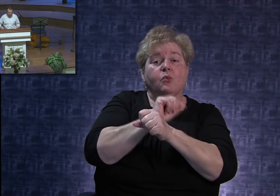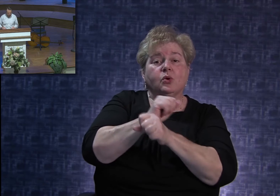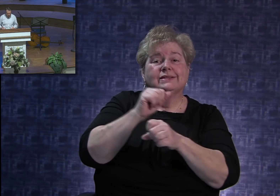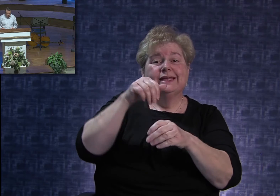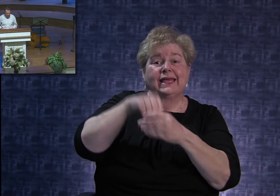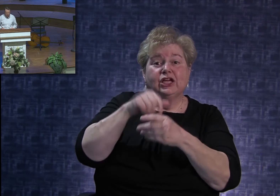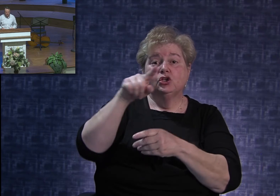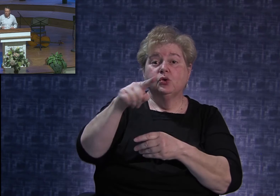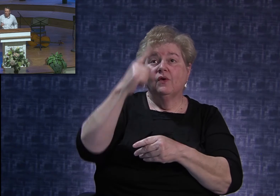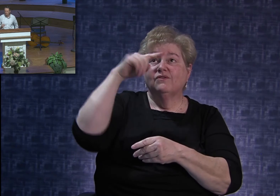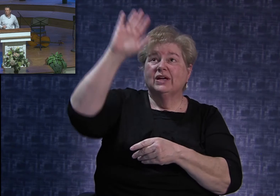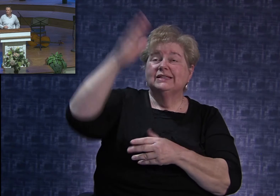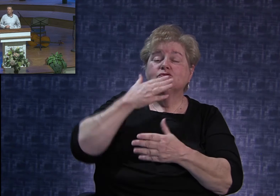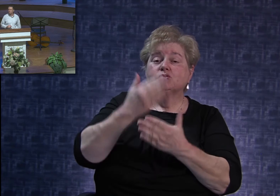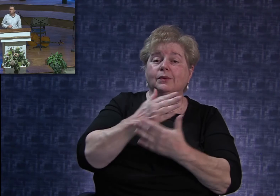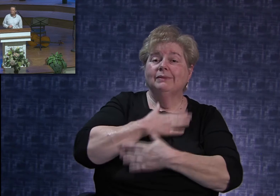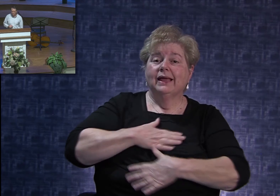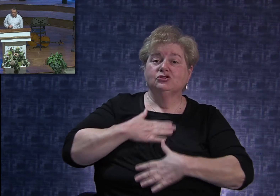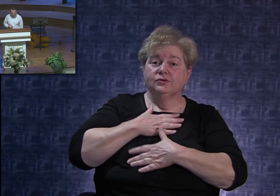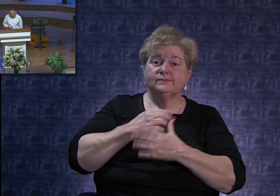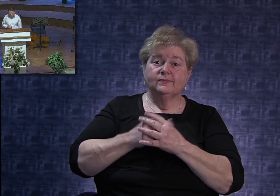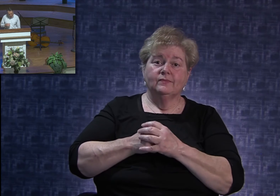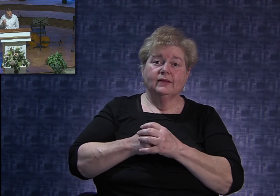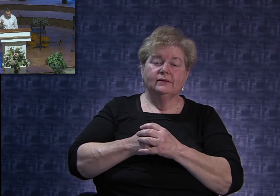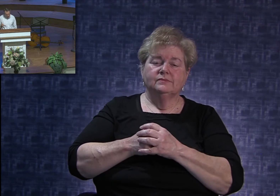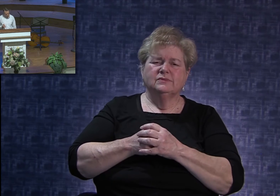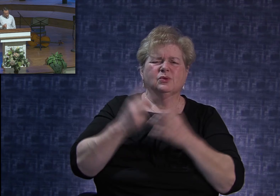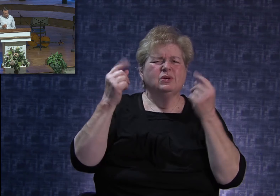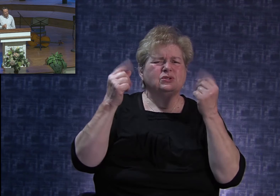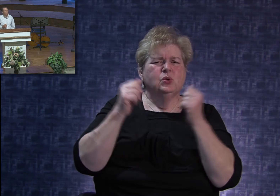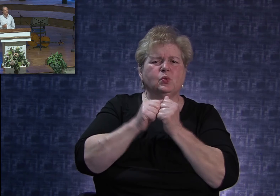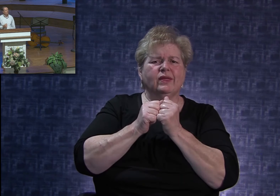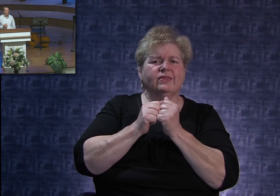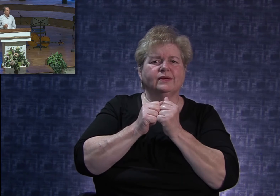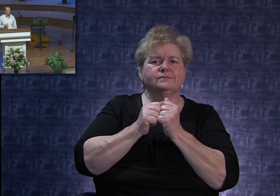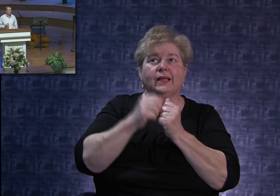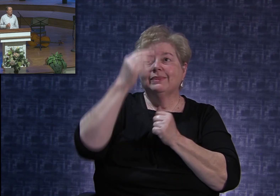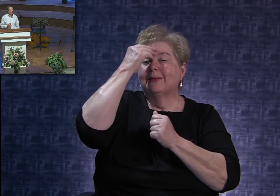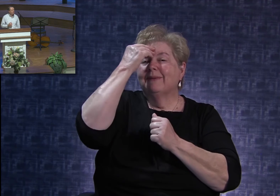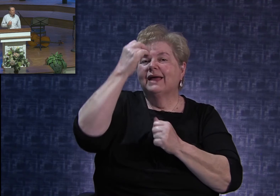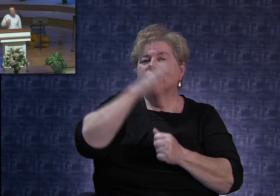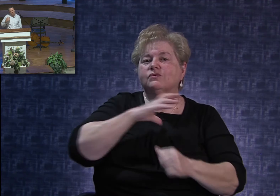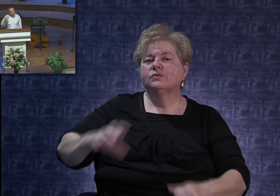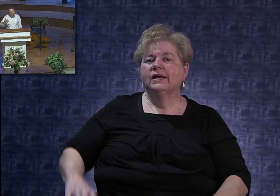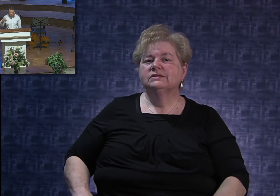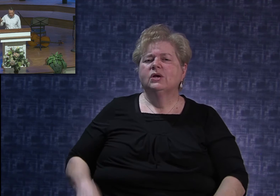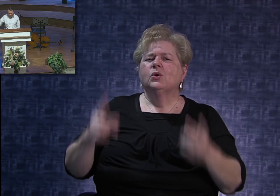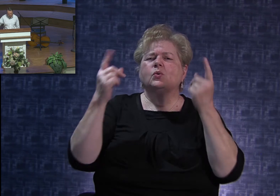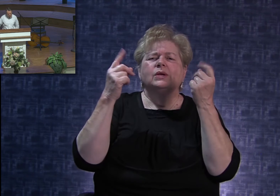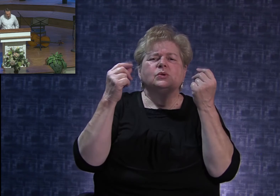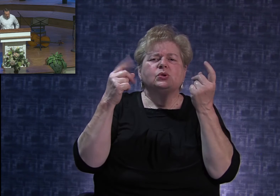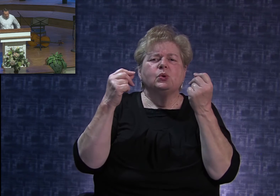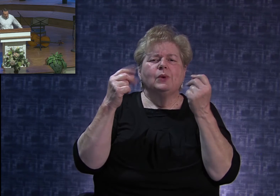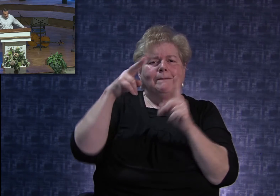his good pleasure." What do we do with the mind of Christ? What do we do with